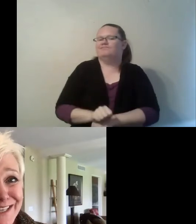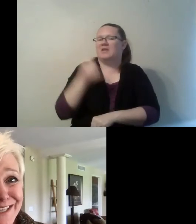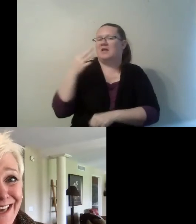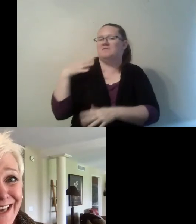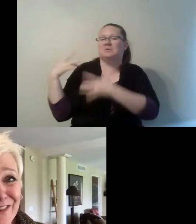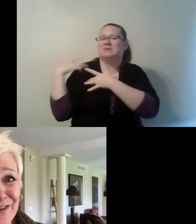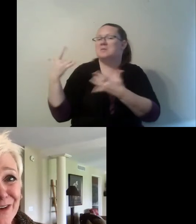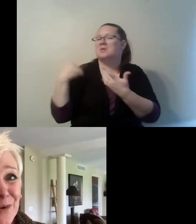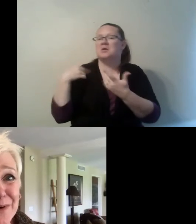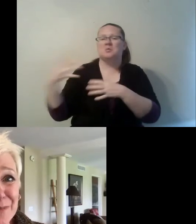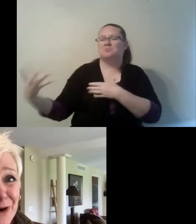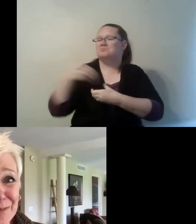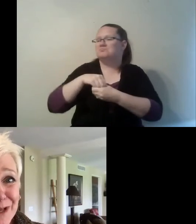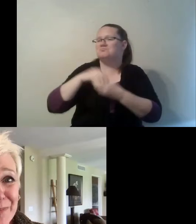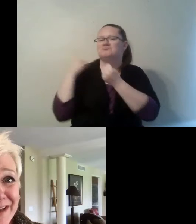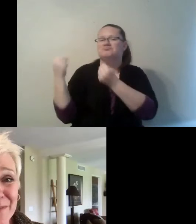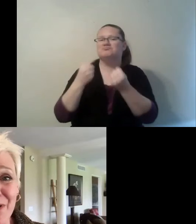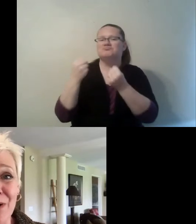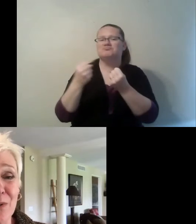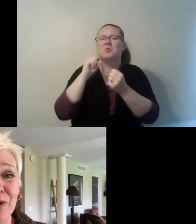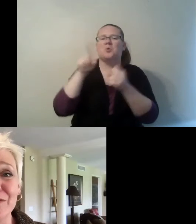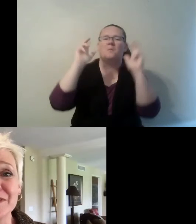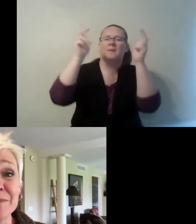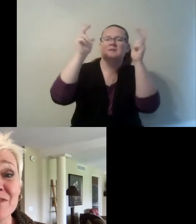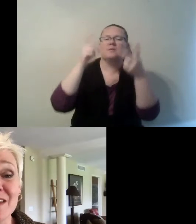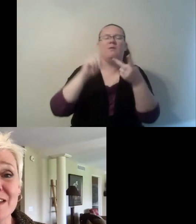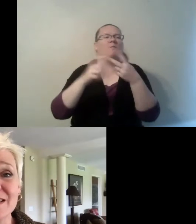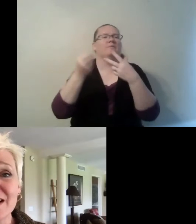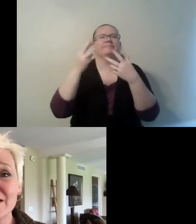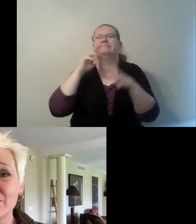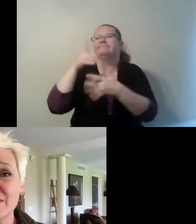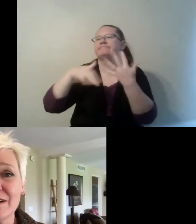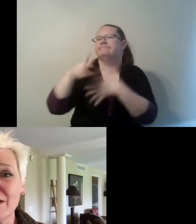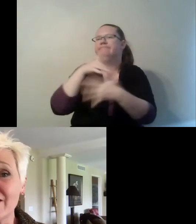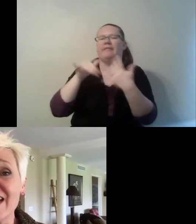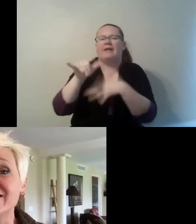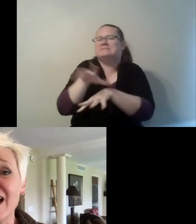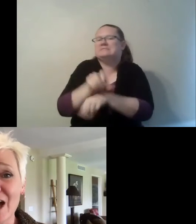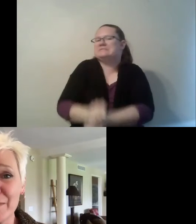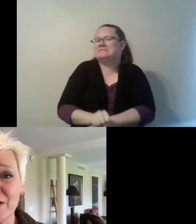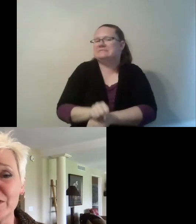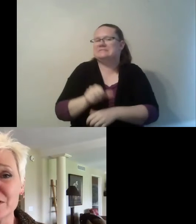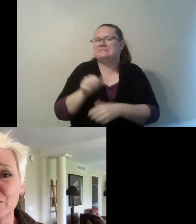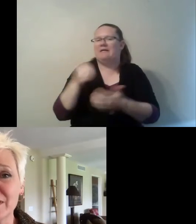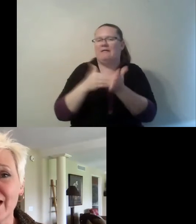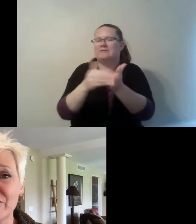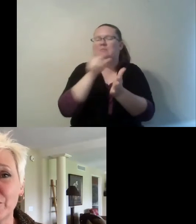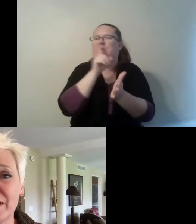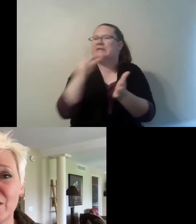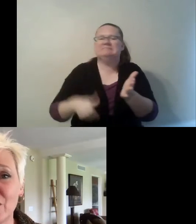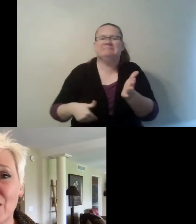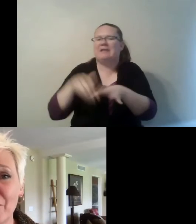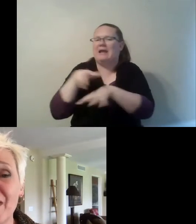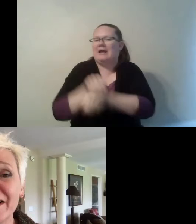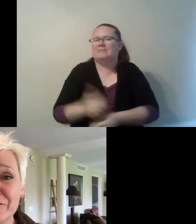car together and going to the park and playing basketball or those types of things, a lot of that is habit, and we just really have to